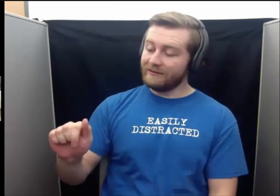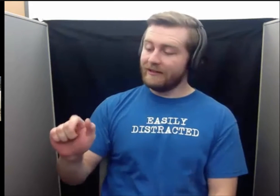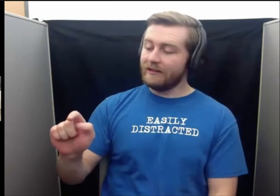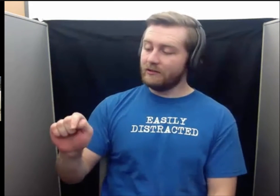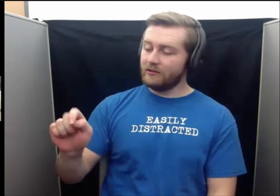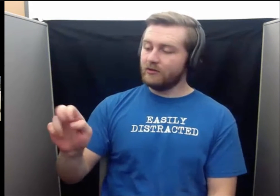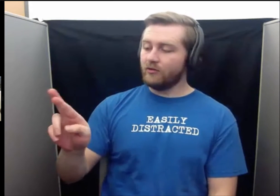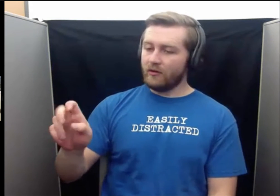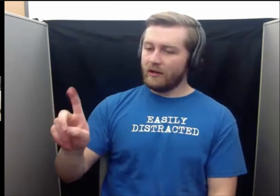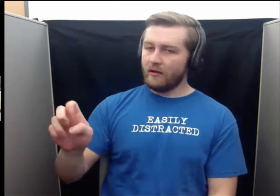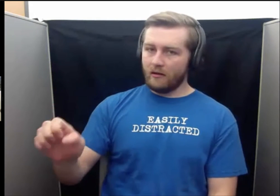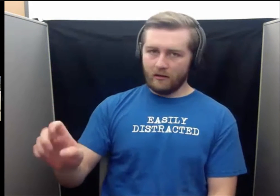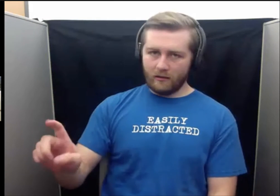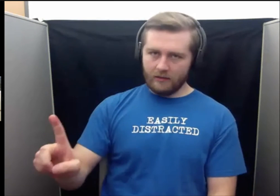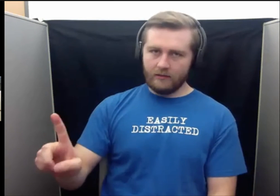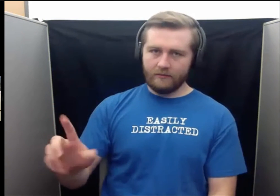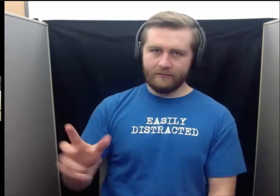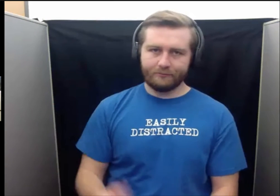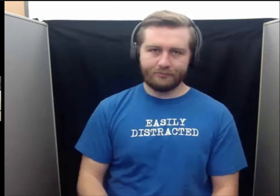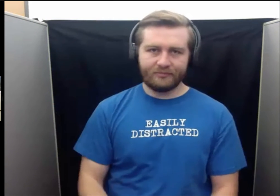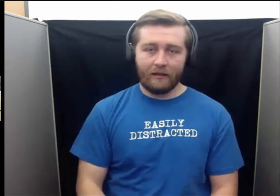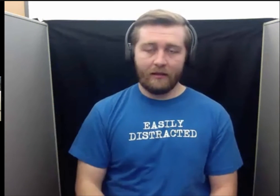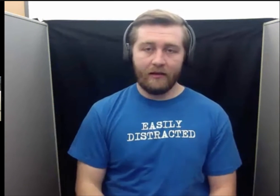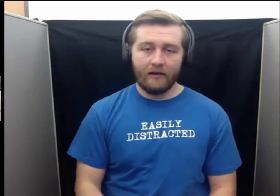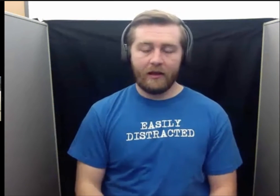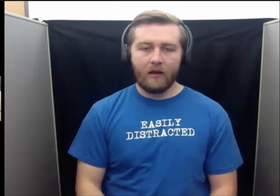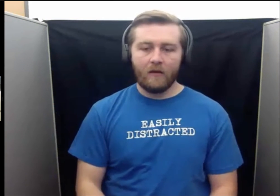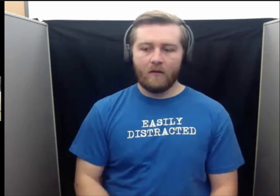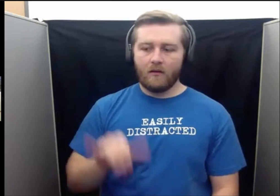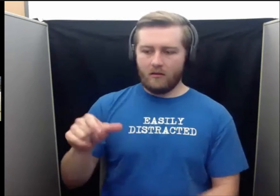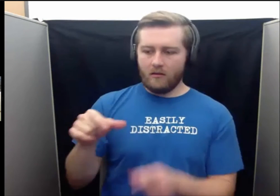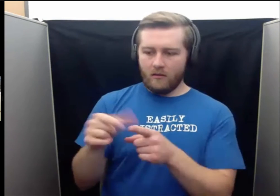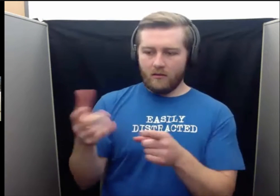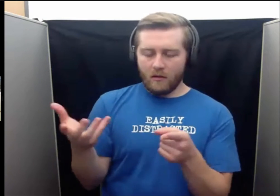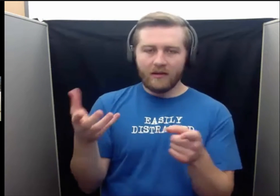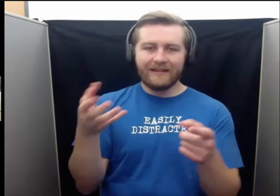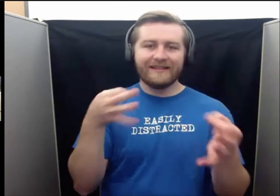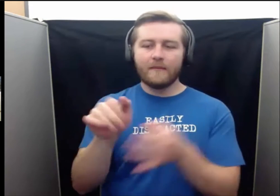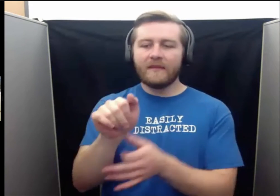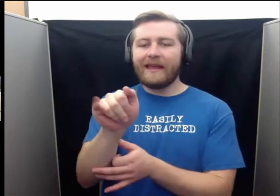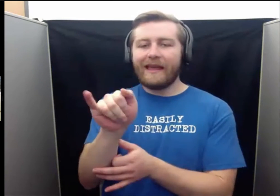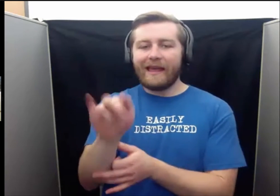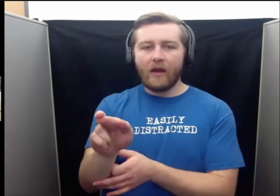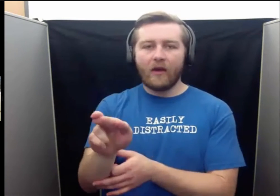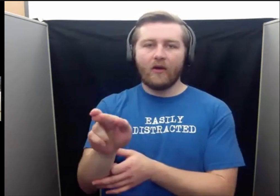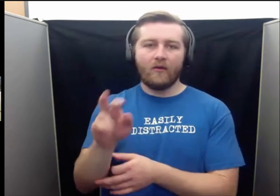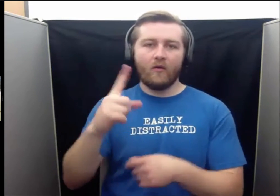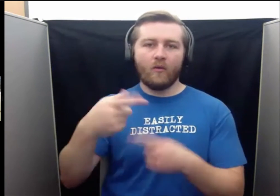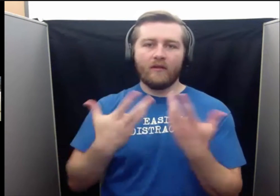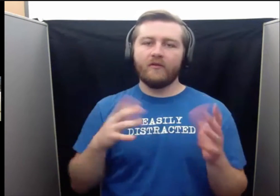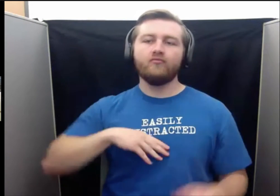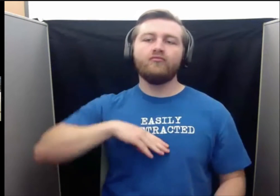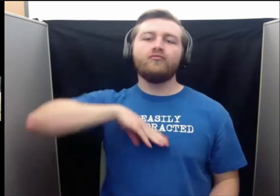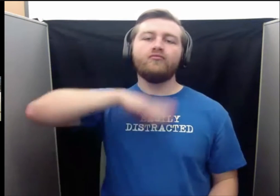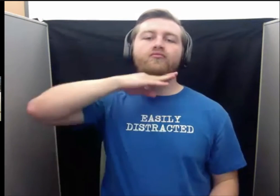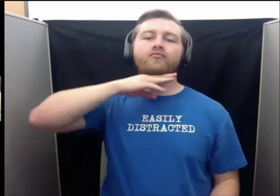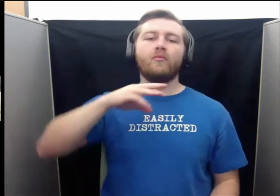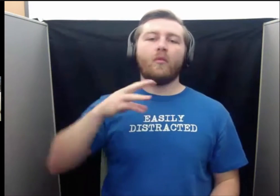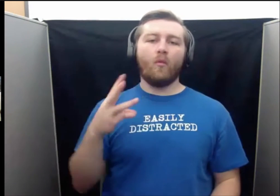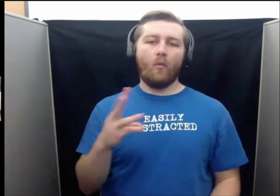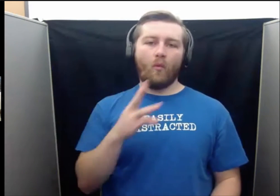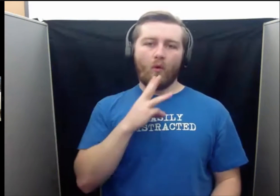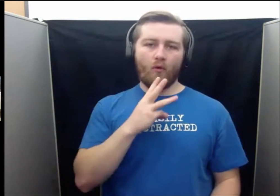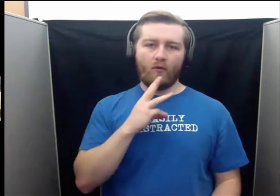Term used to describe the air when it is at the limit for the amount of water vapor that it can hold.